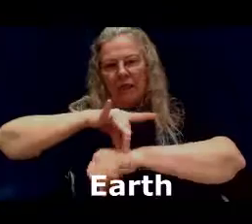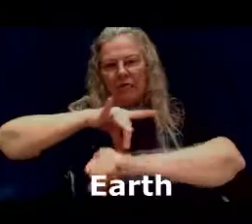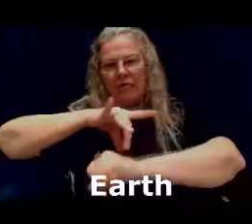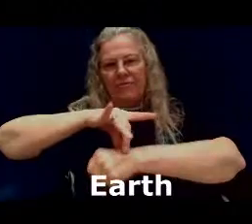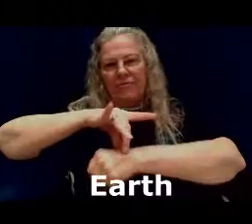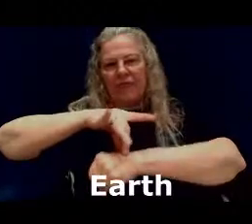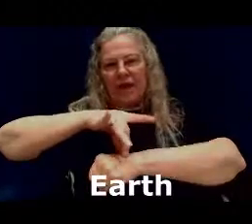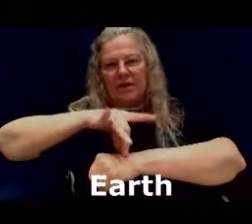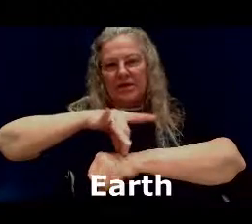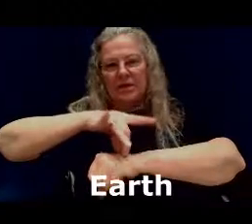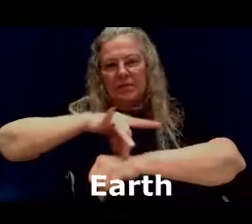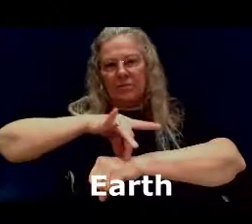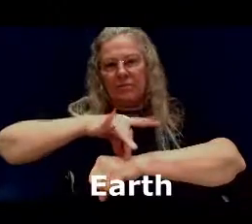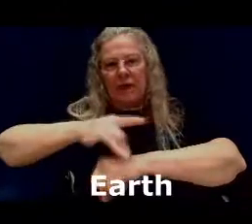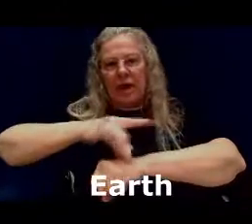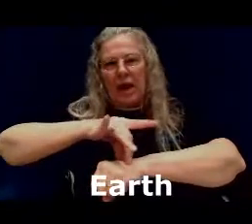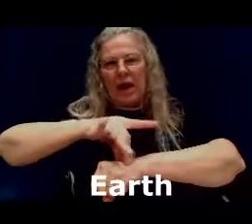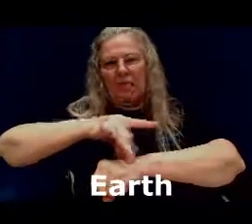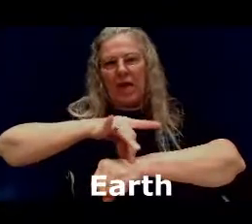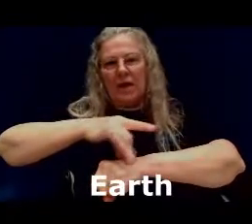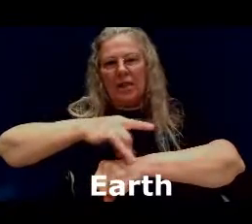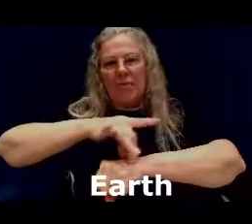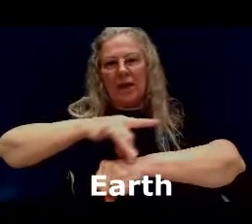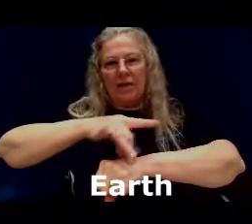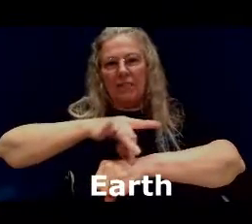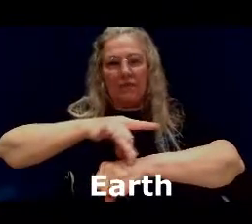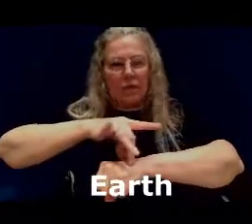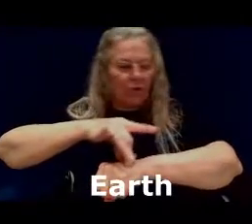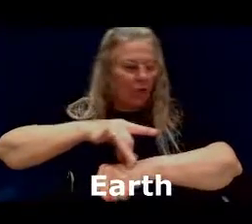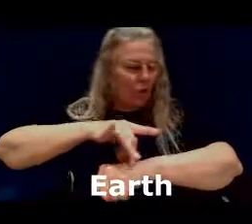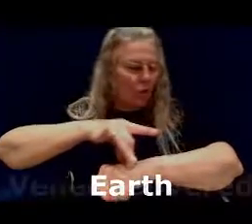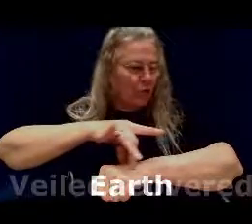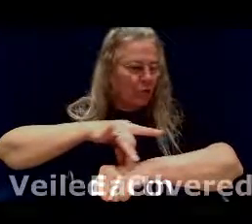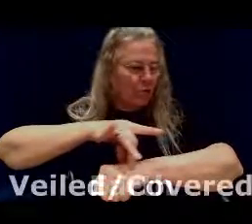your fist and rock it back and forth. Earth.